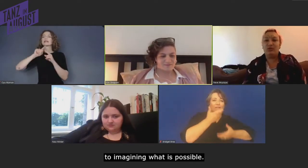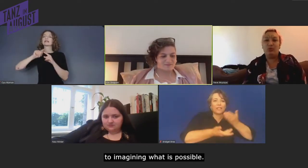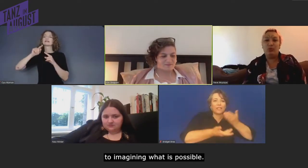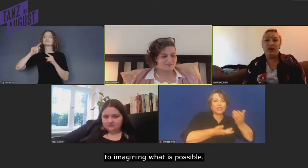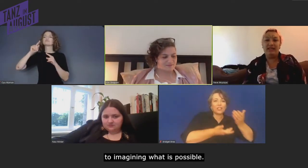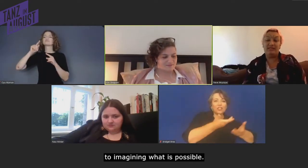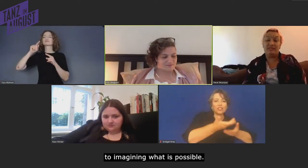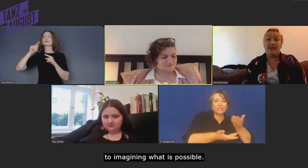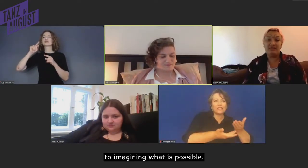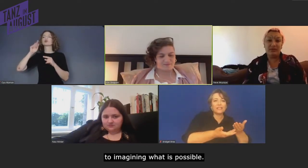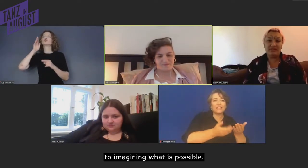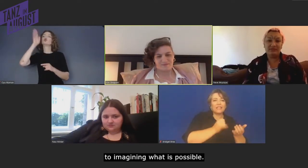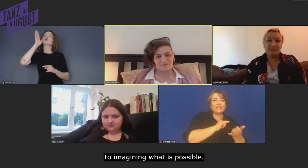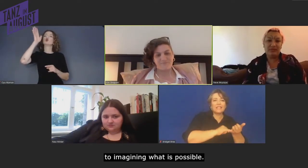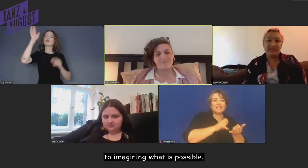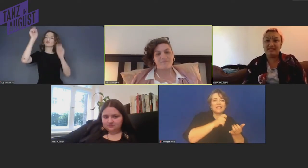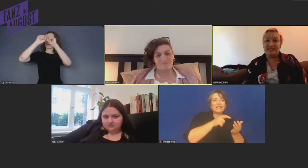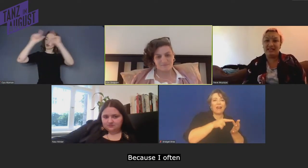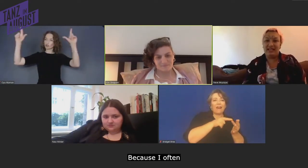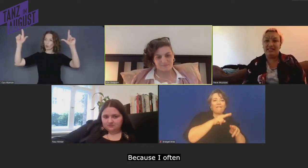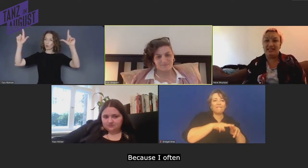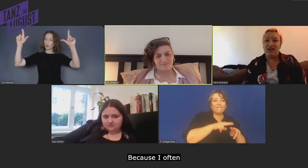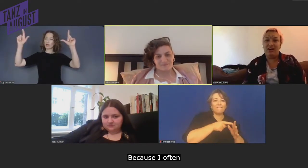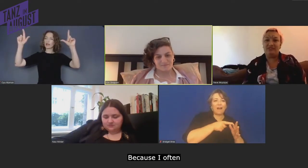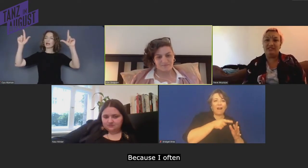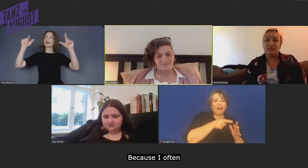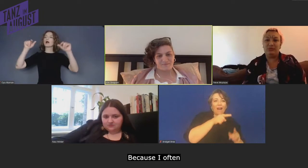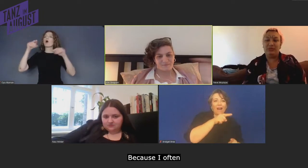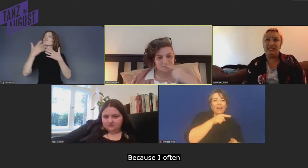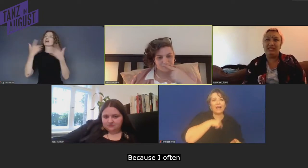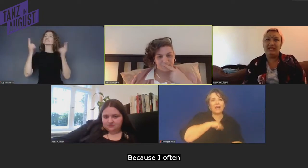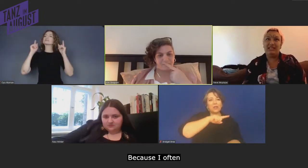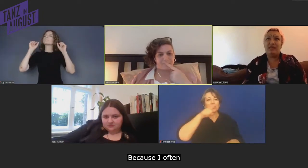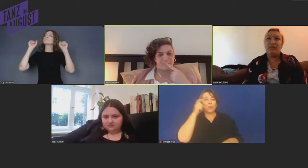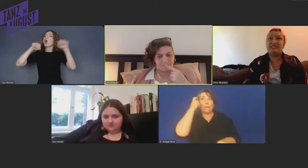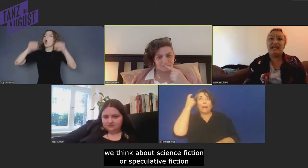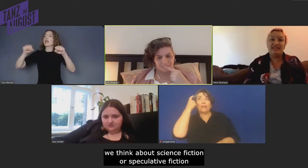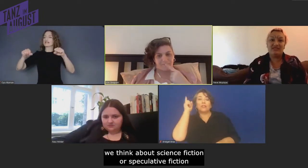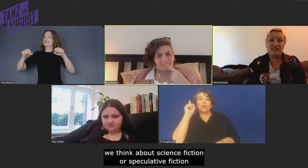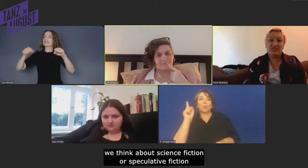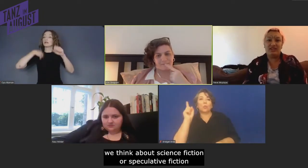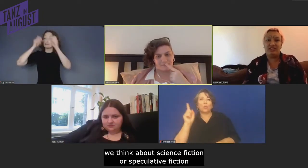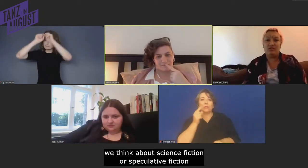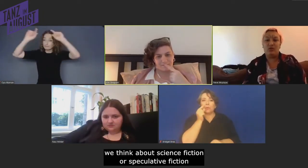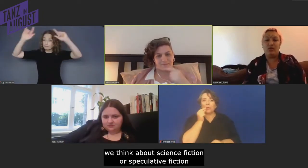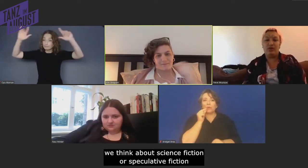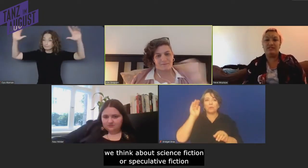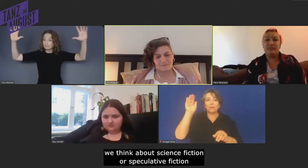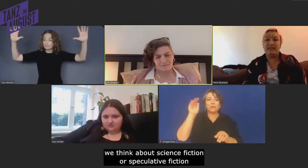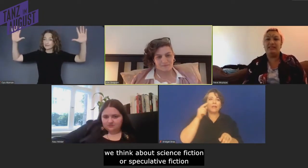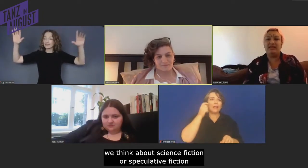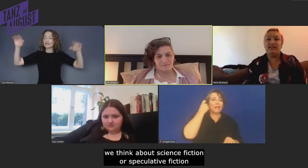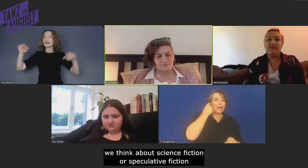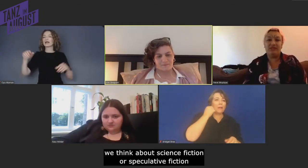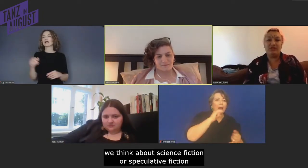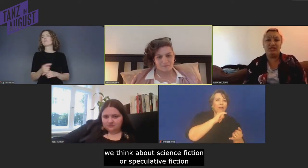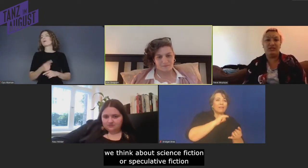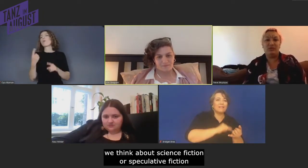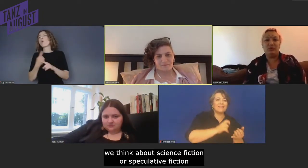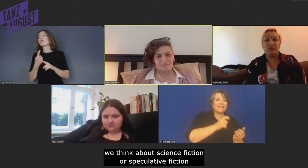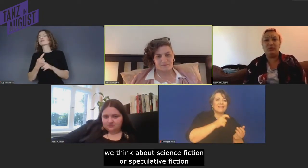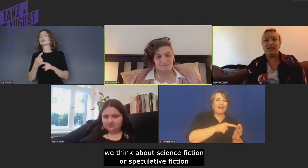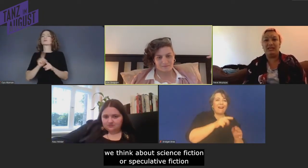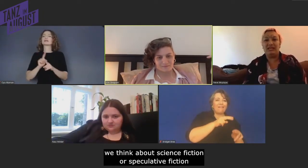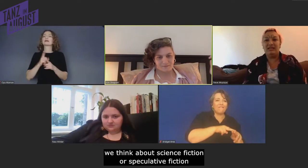imagining what is possible, because I think often when we think about science fiction or speculative fiction,